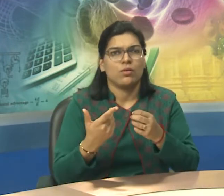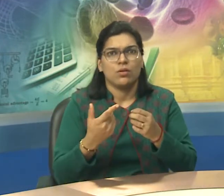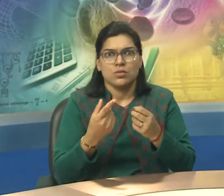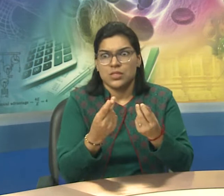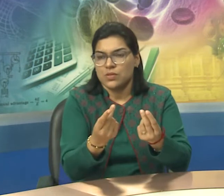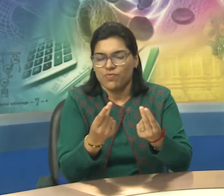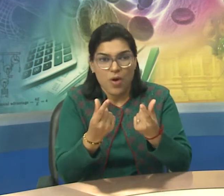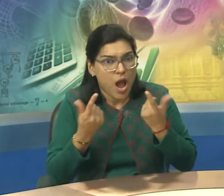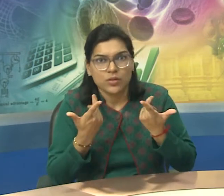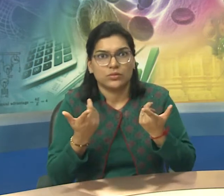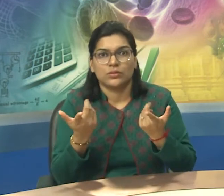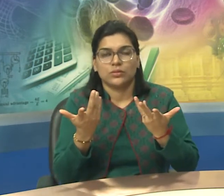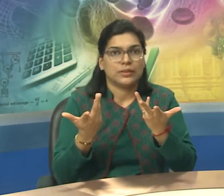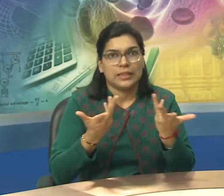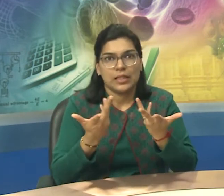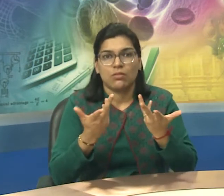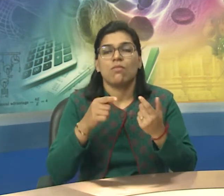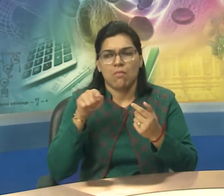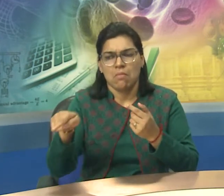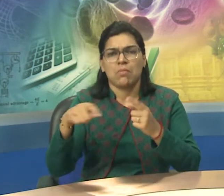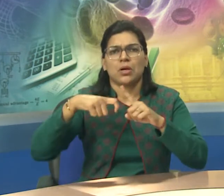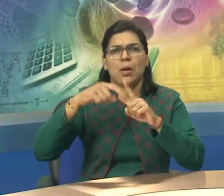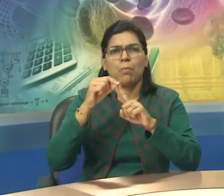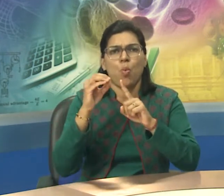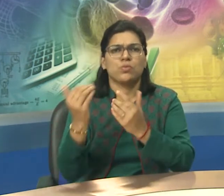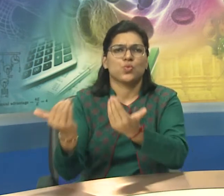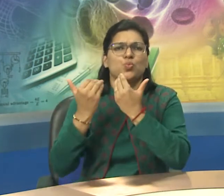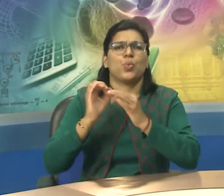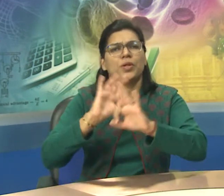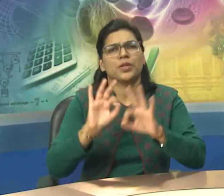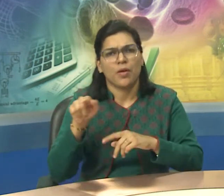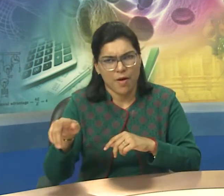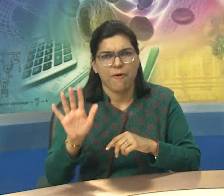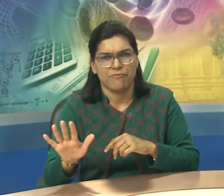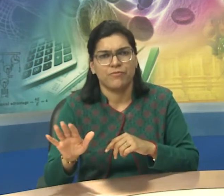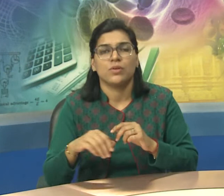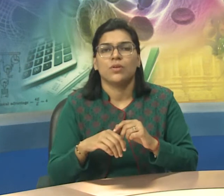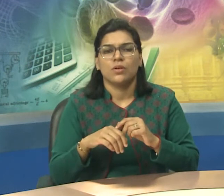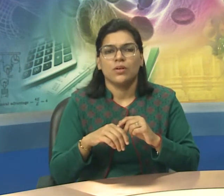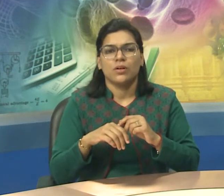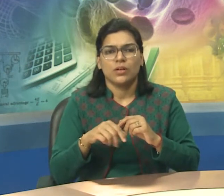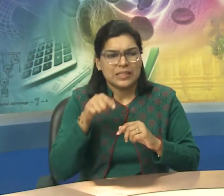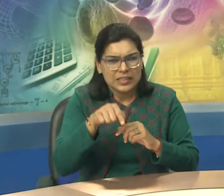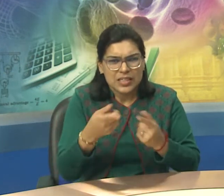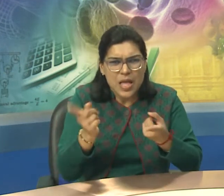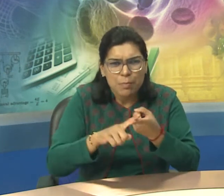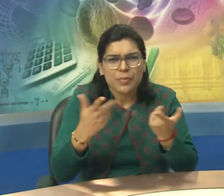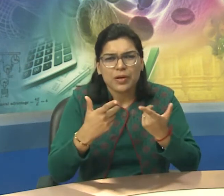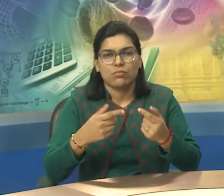Accelerating re-engineering benefits. Re-engineering aims for drastic improvement in critical measures